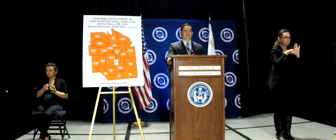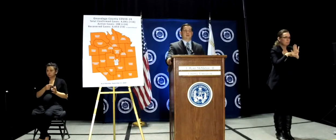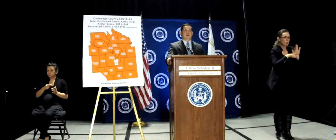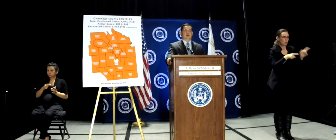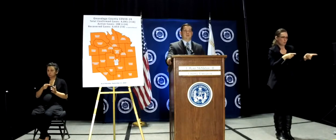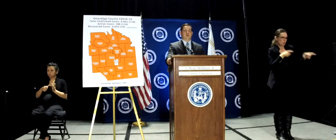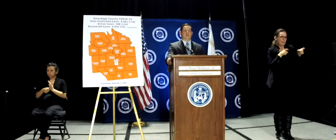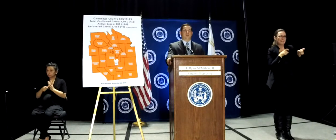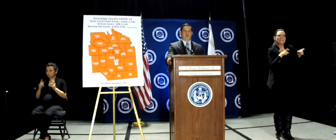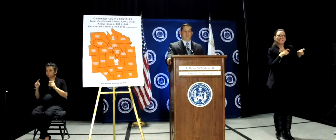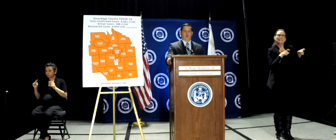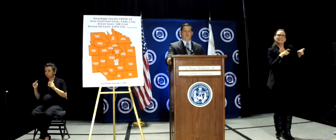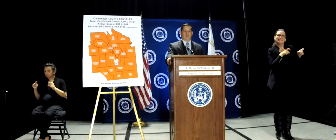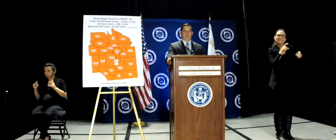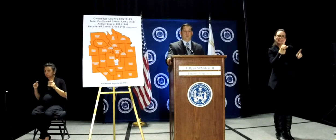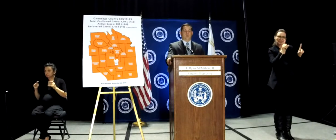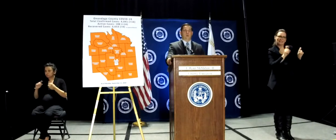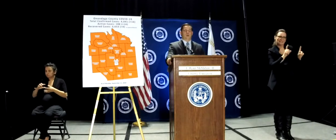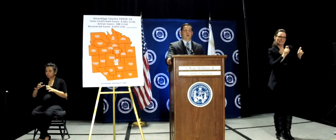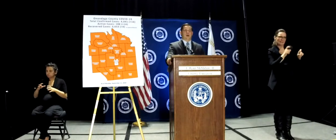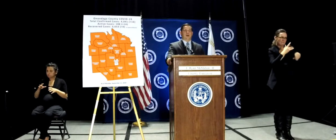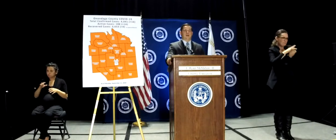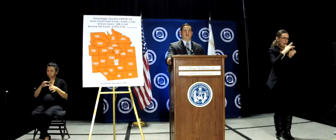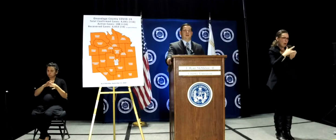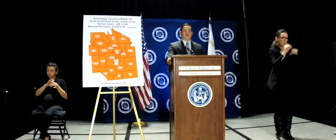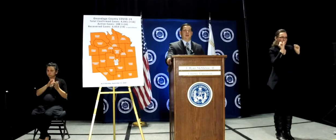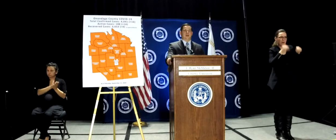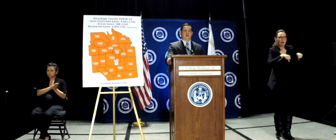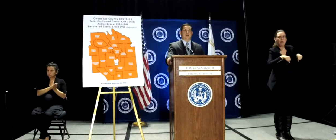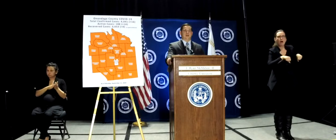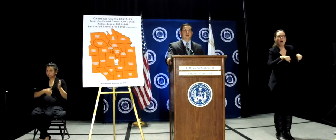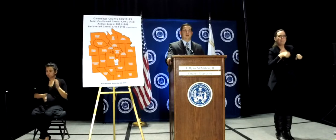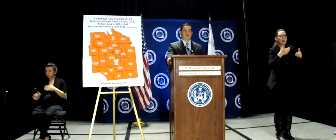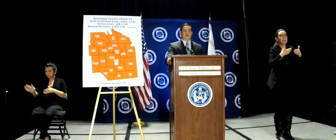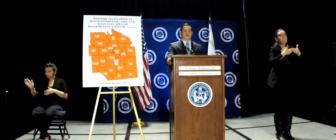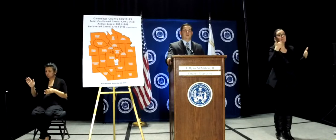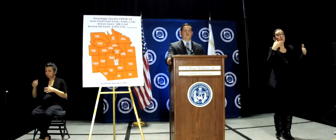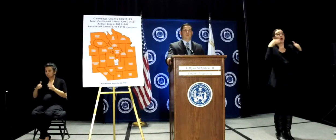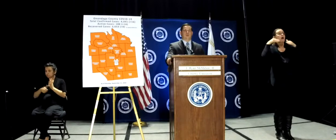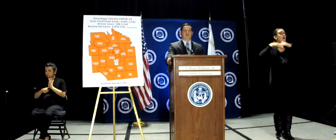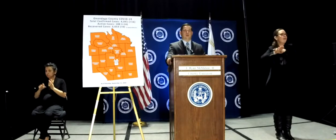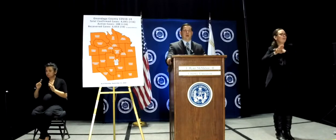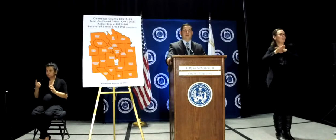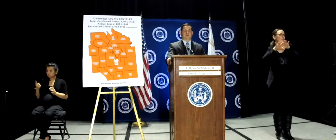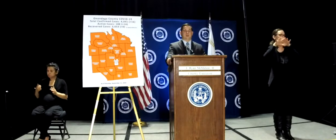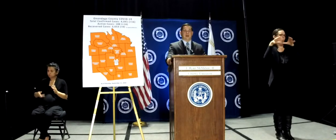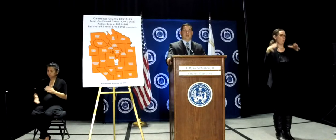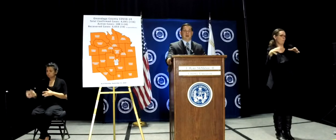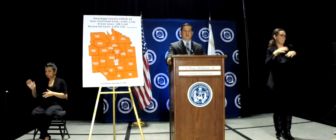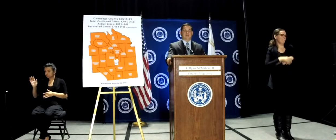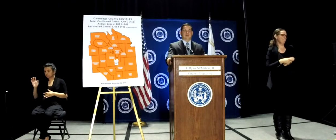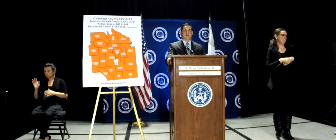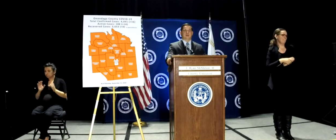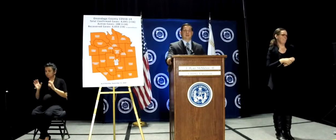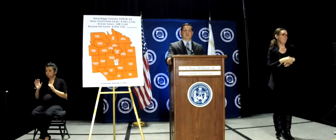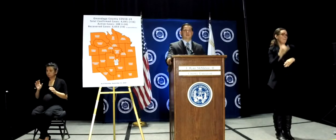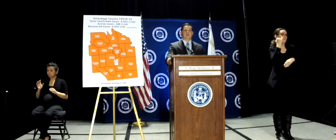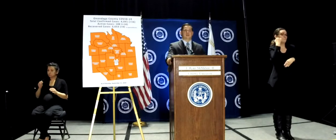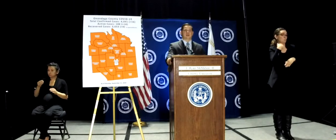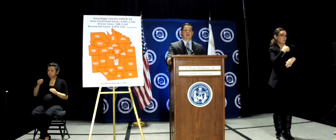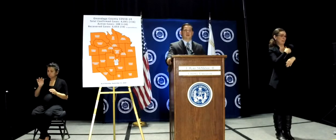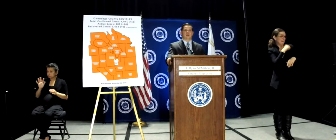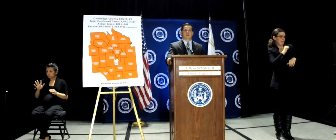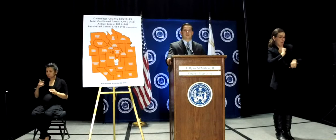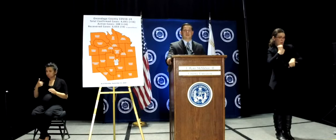testing becoming more and more available, and if we can grab some of that capacity, I think that's an